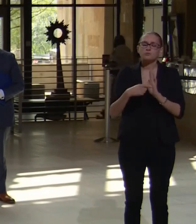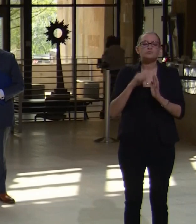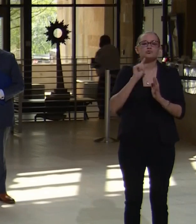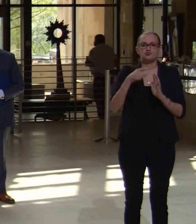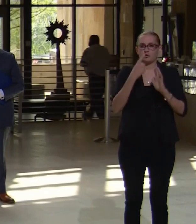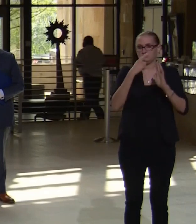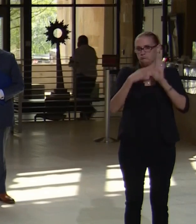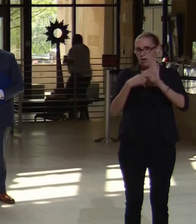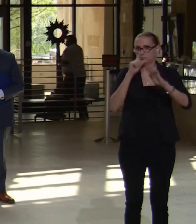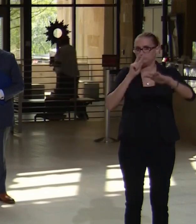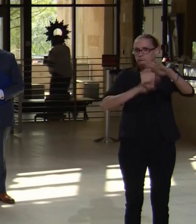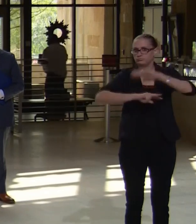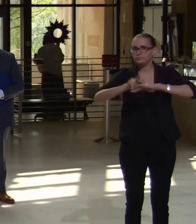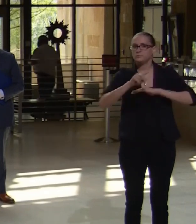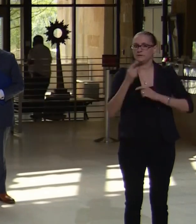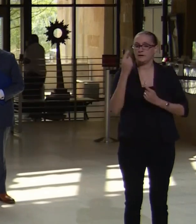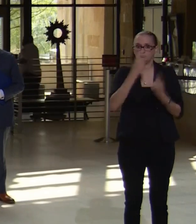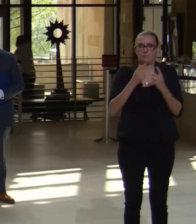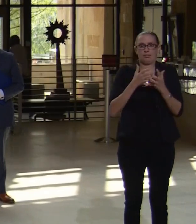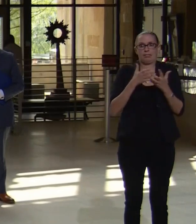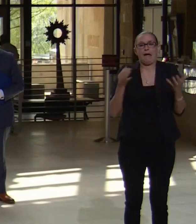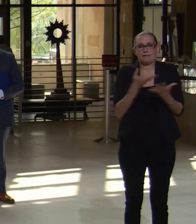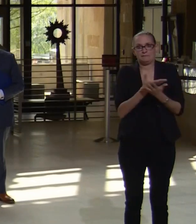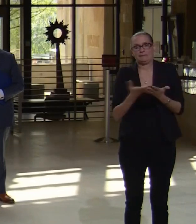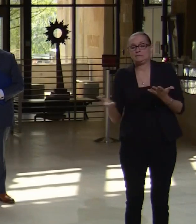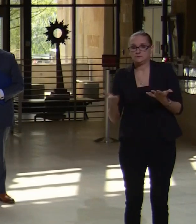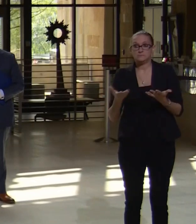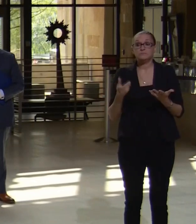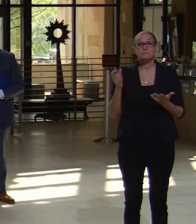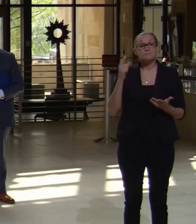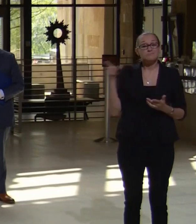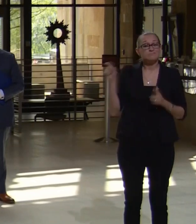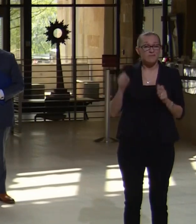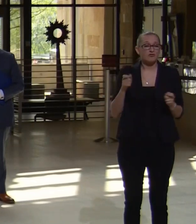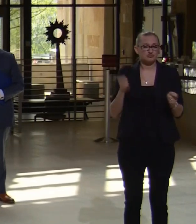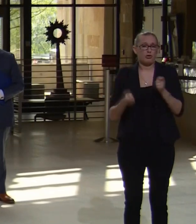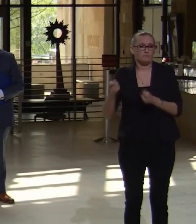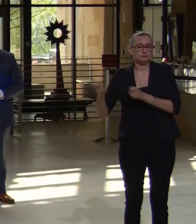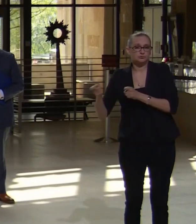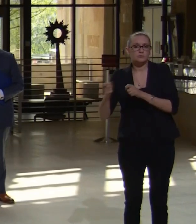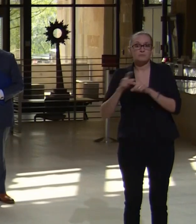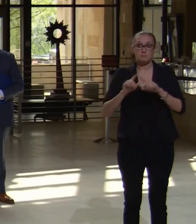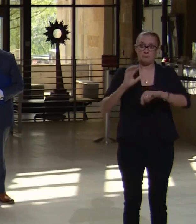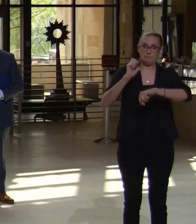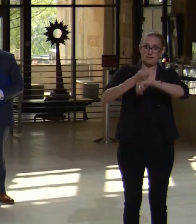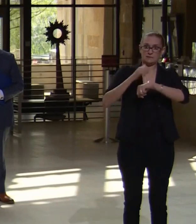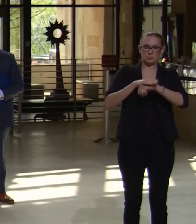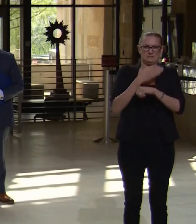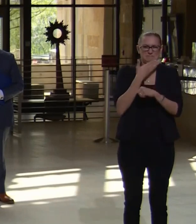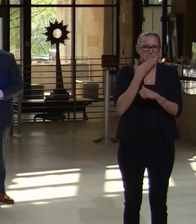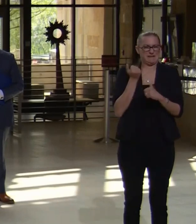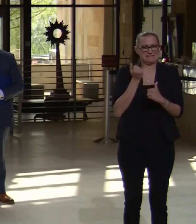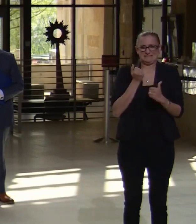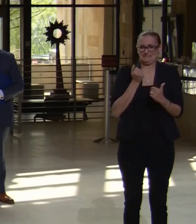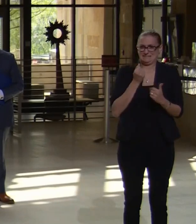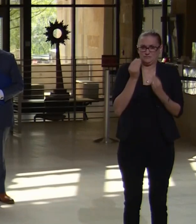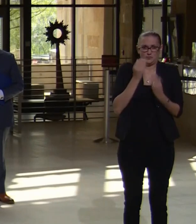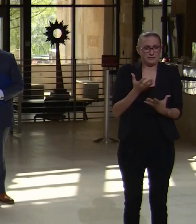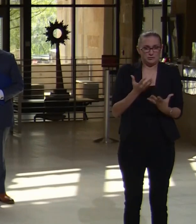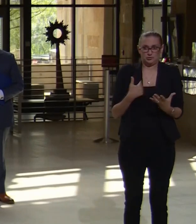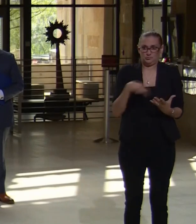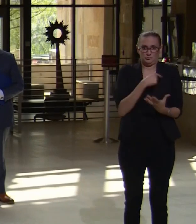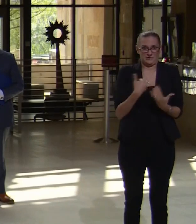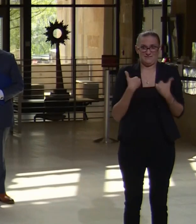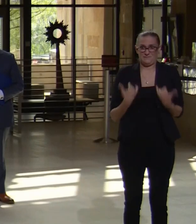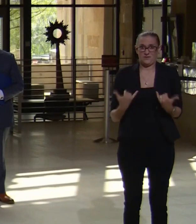models. They take into account a lot of factors. A lot of things could change. But based on the best information we have right now,